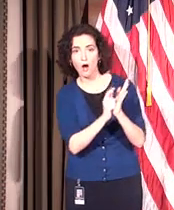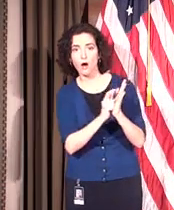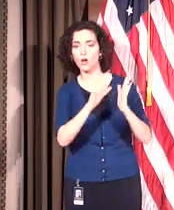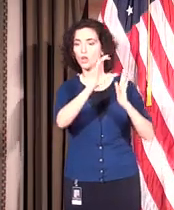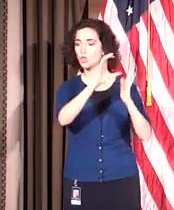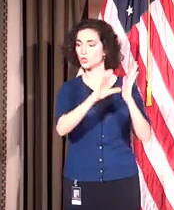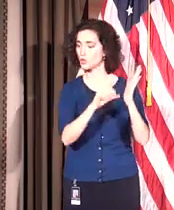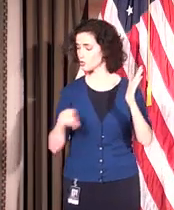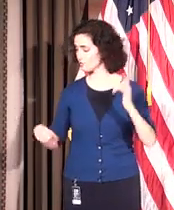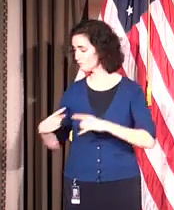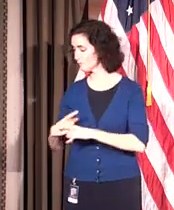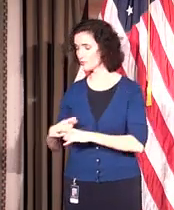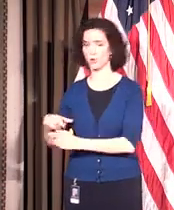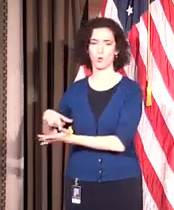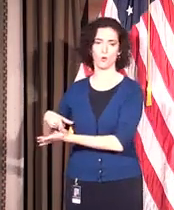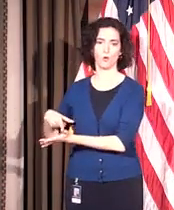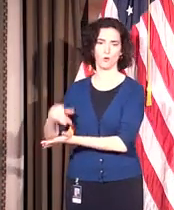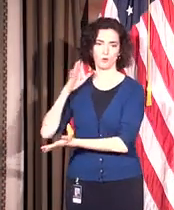Constitution.